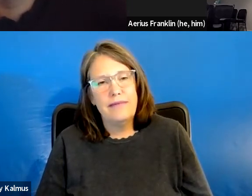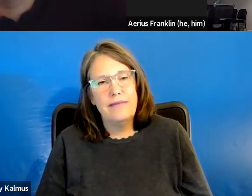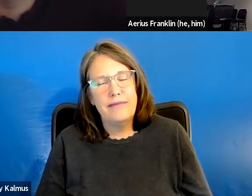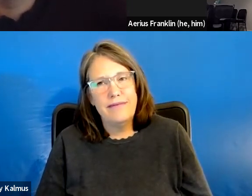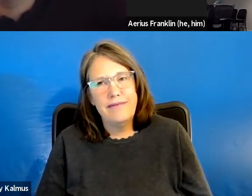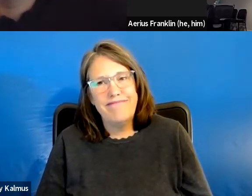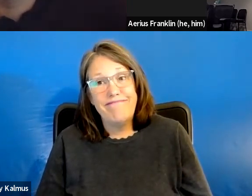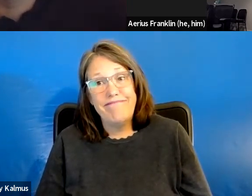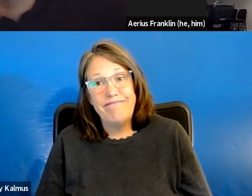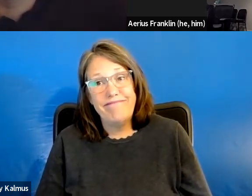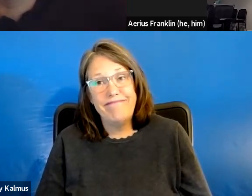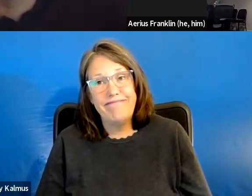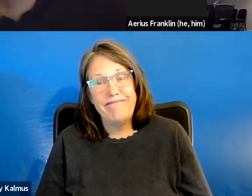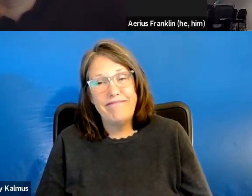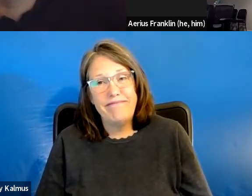go.